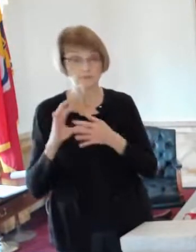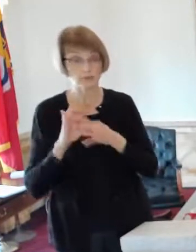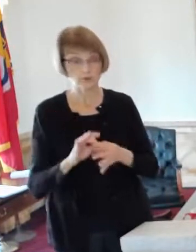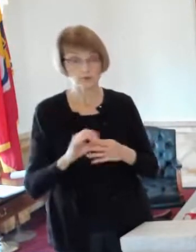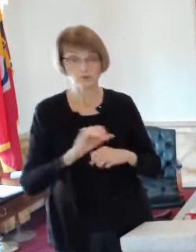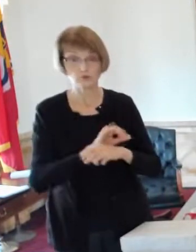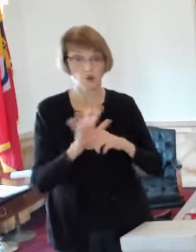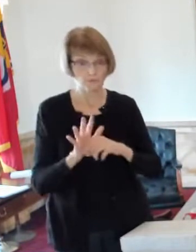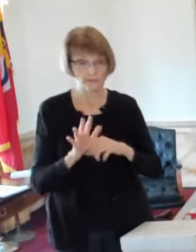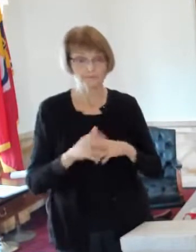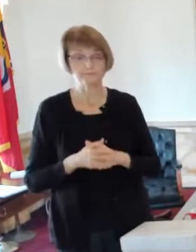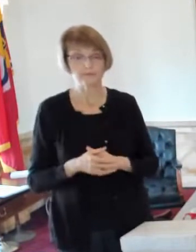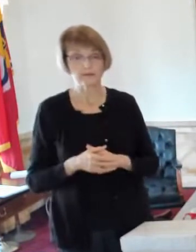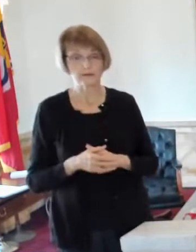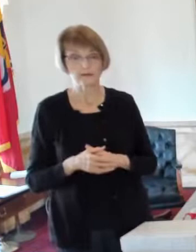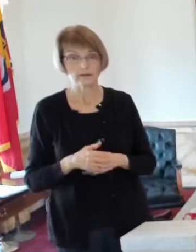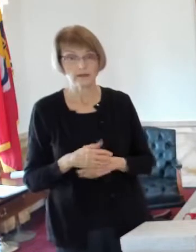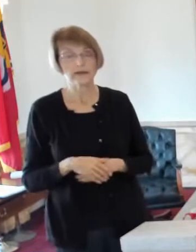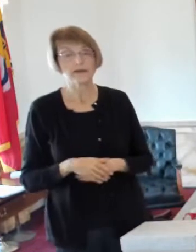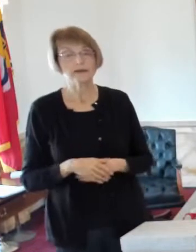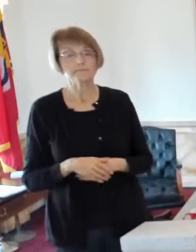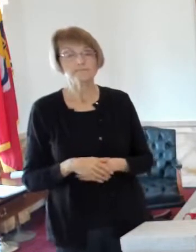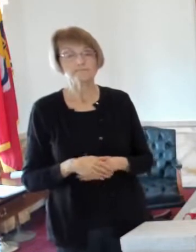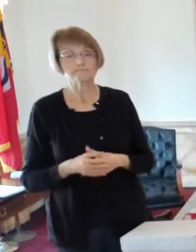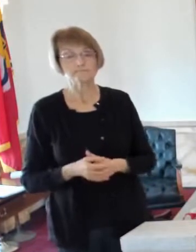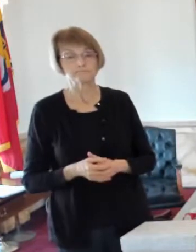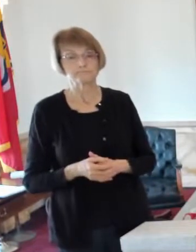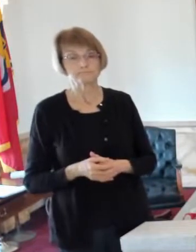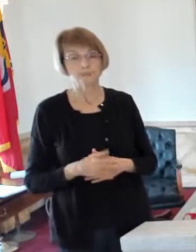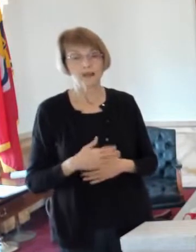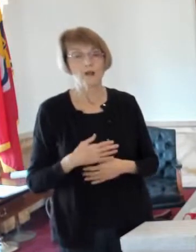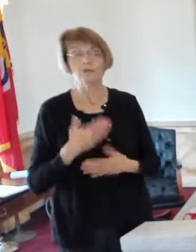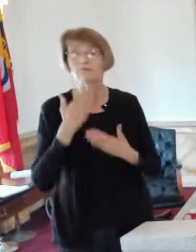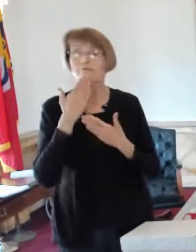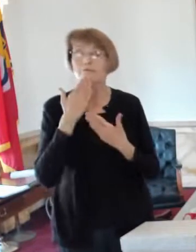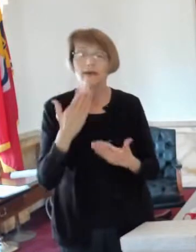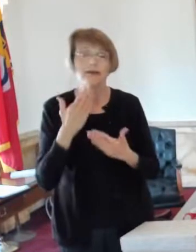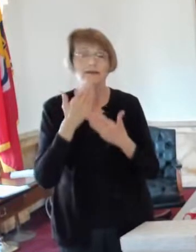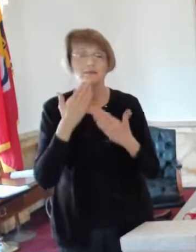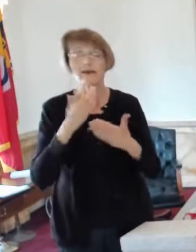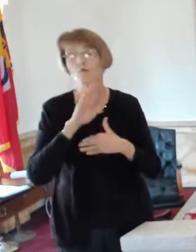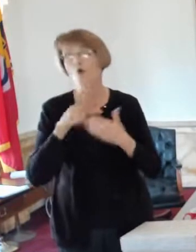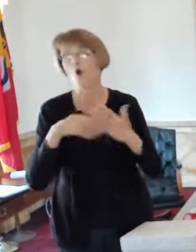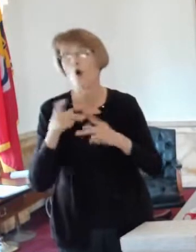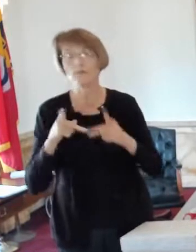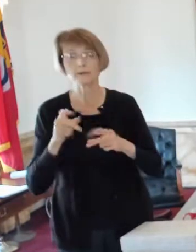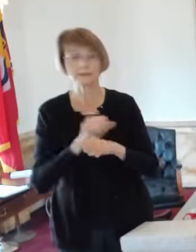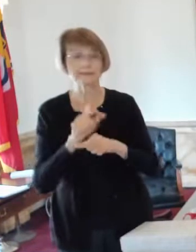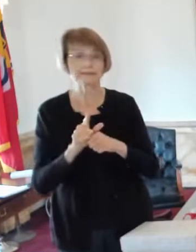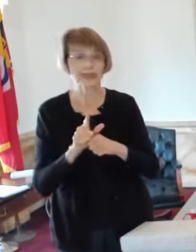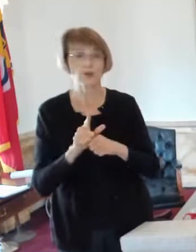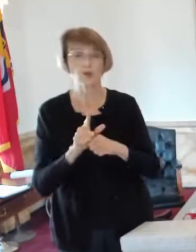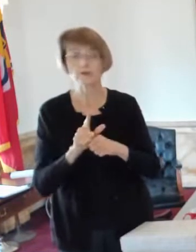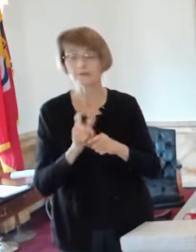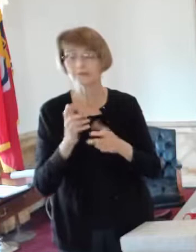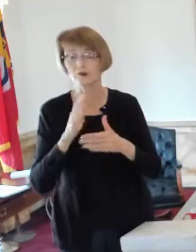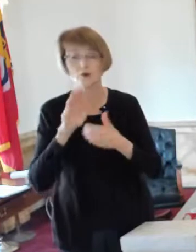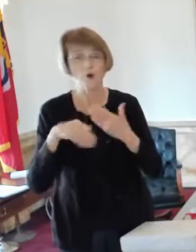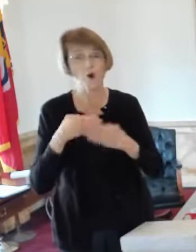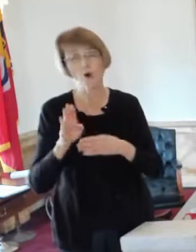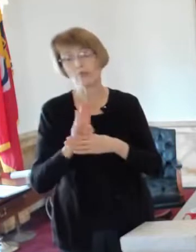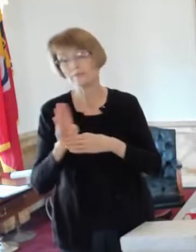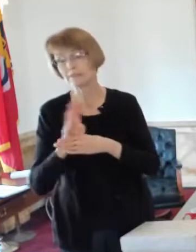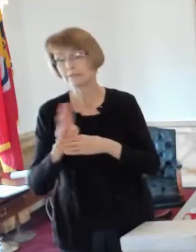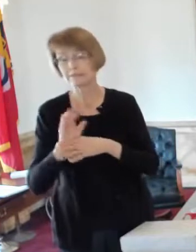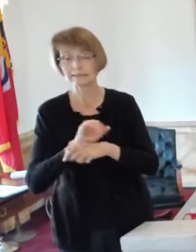COVID for today. I just want to give a shout out really to all the people of St. Louis and all the businesses in